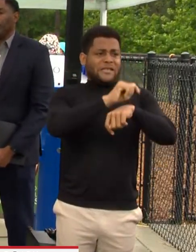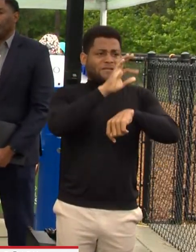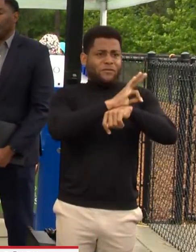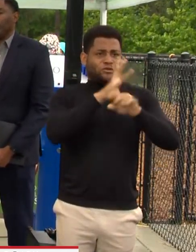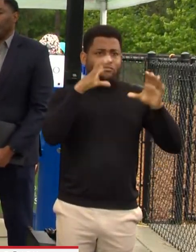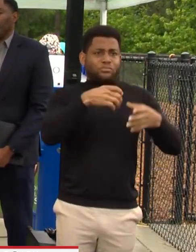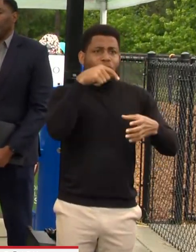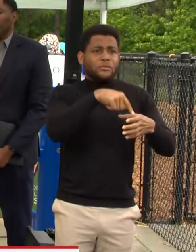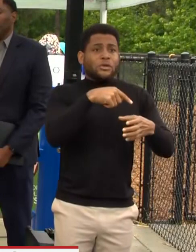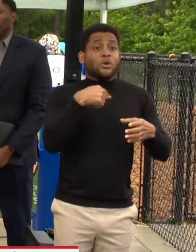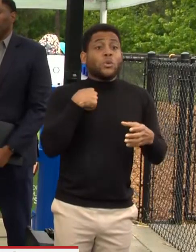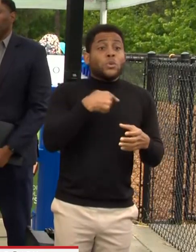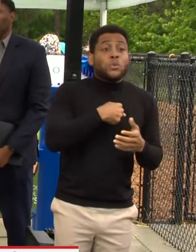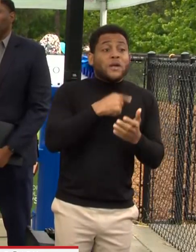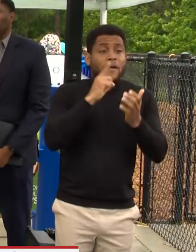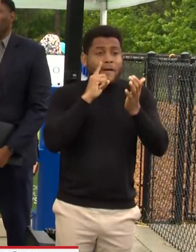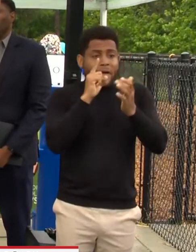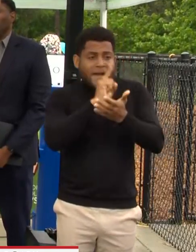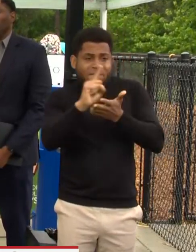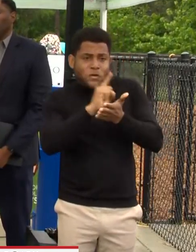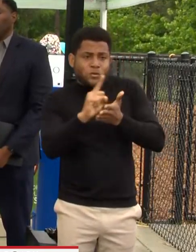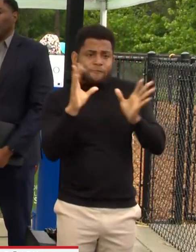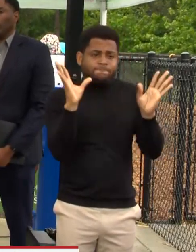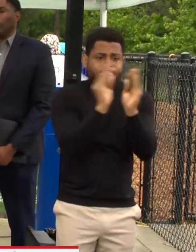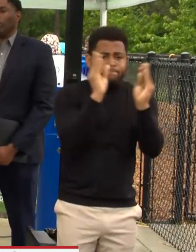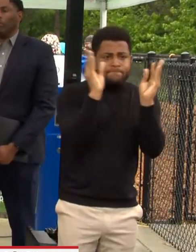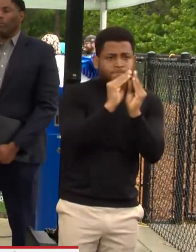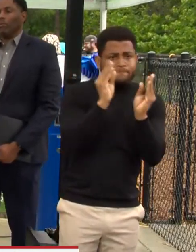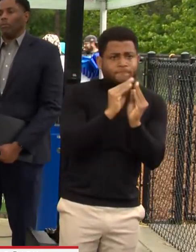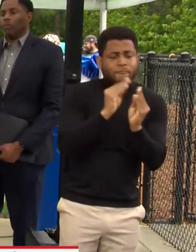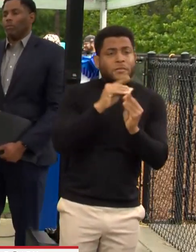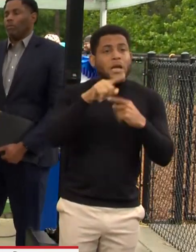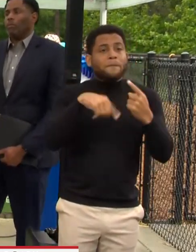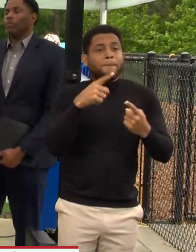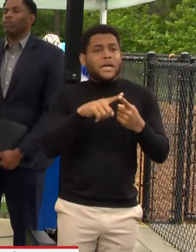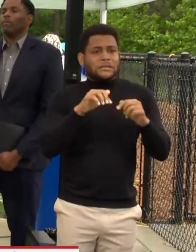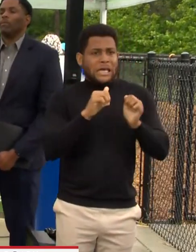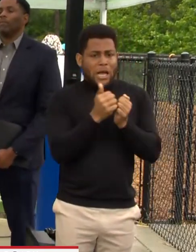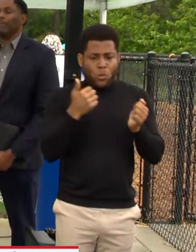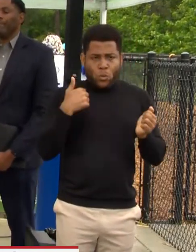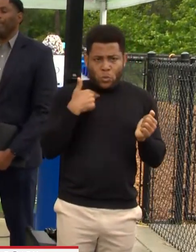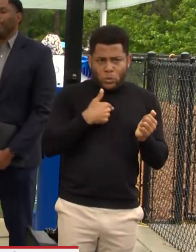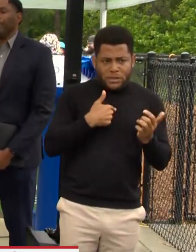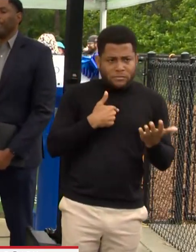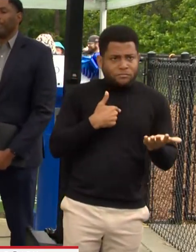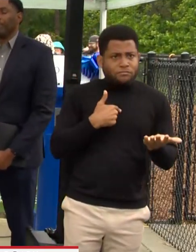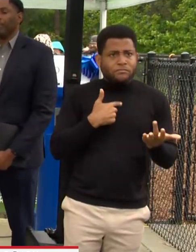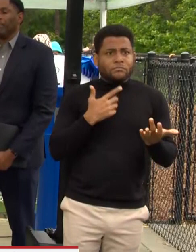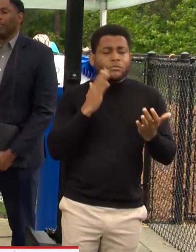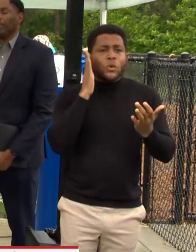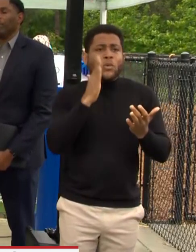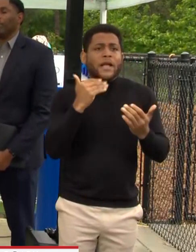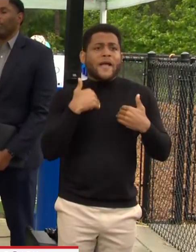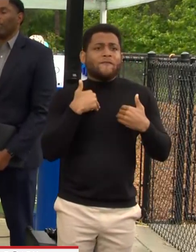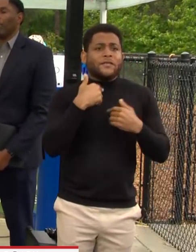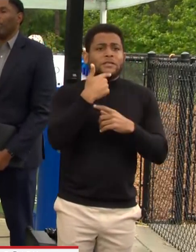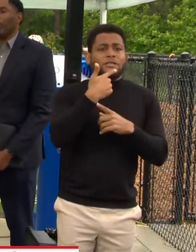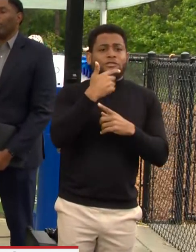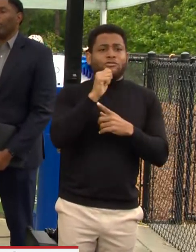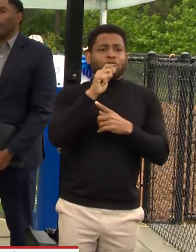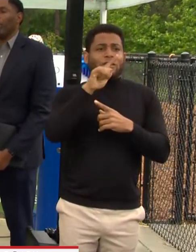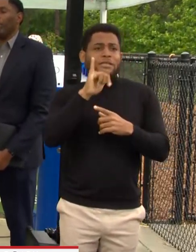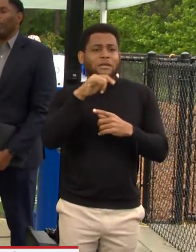weekly, and we talk sometimes more than that about how we're going to transform Gallery Place, and we're very,